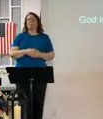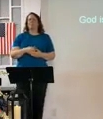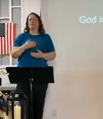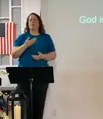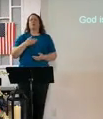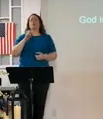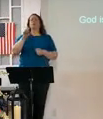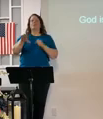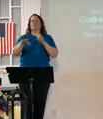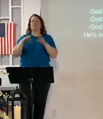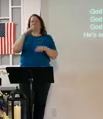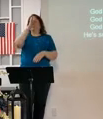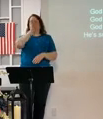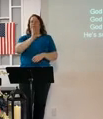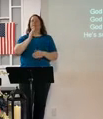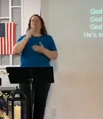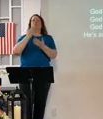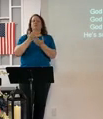God is so good.